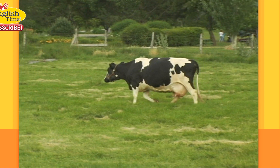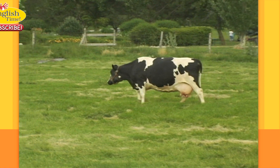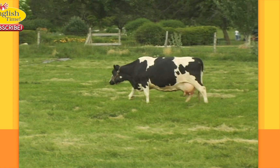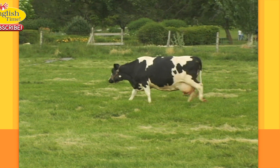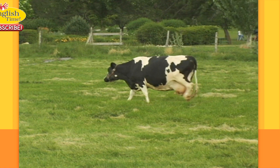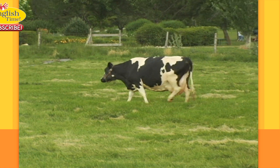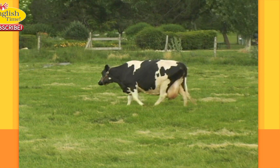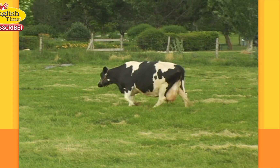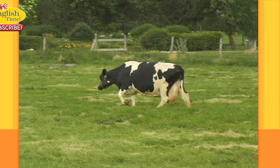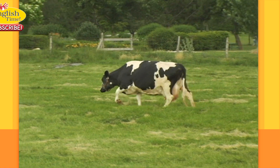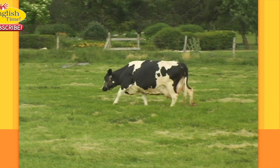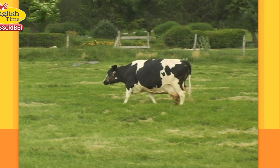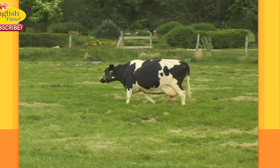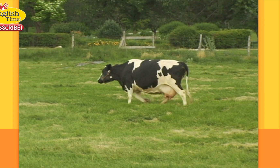That's a big cow.